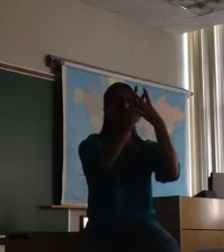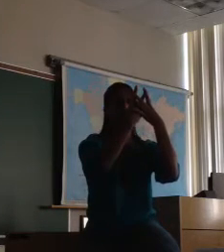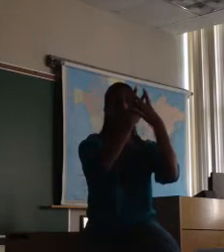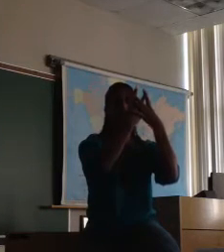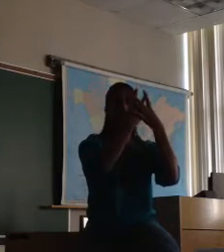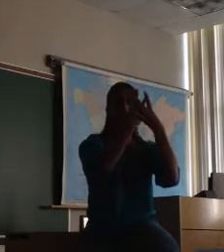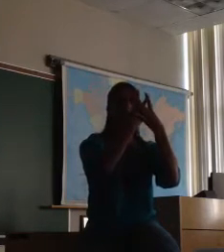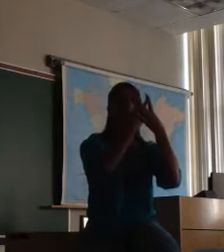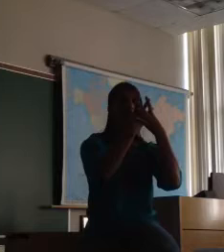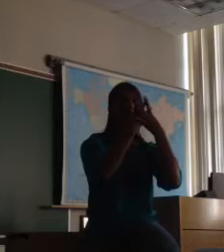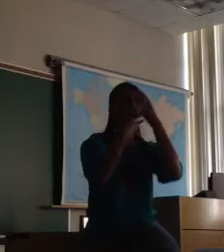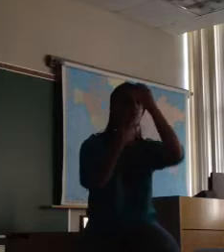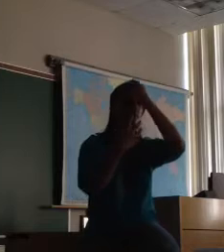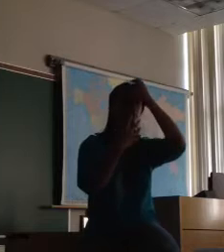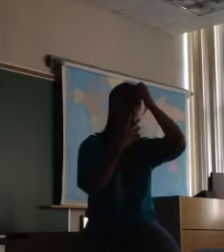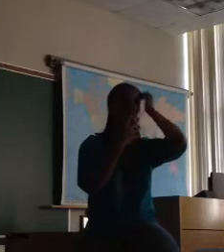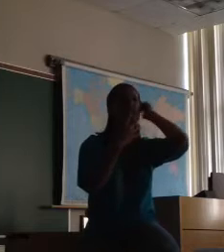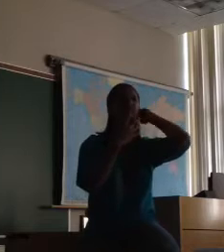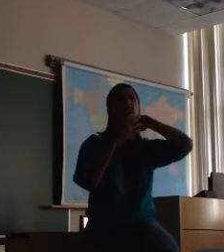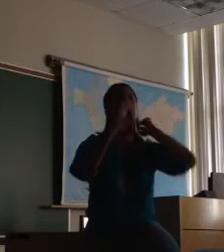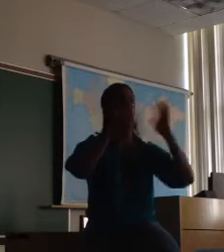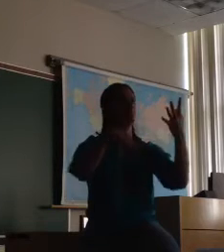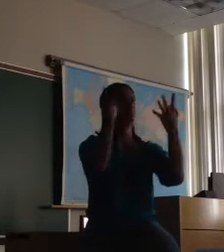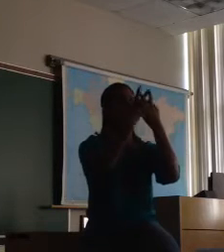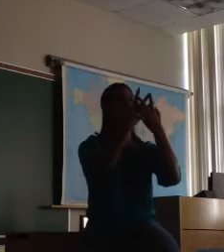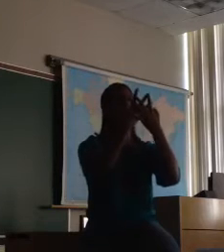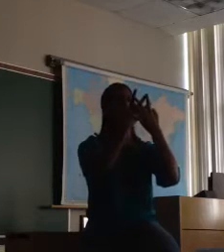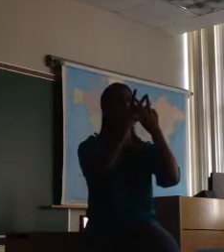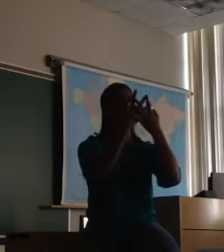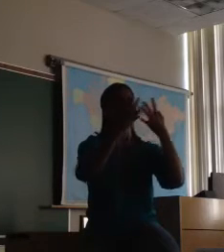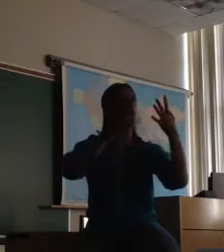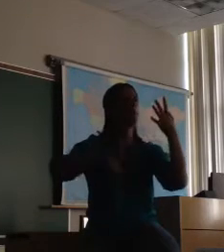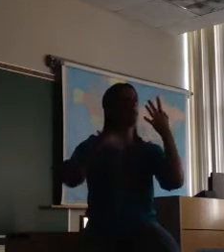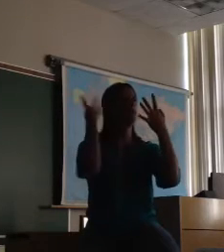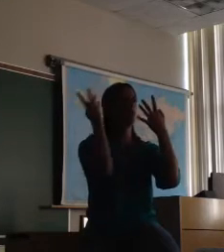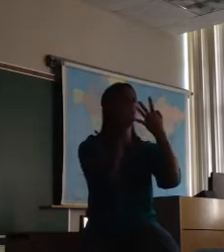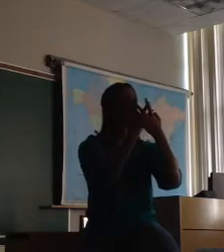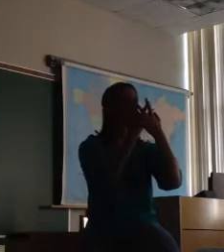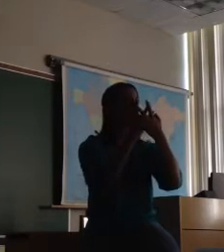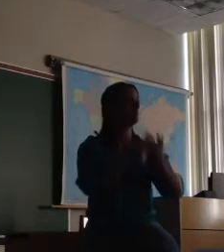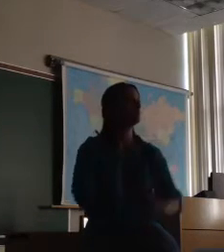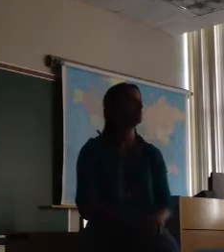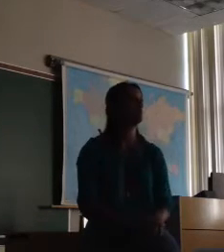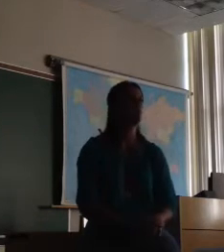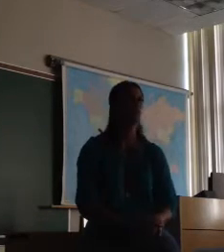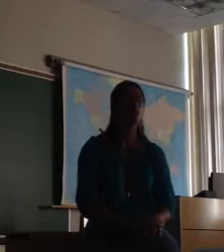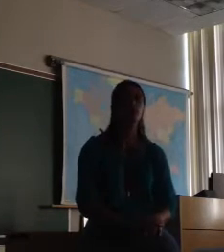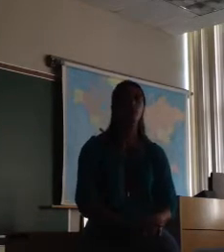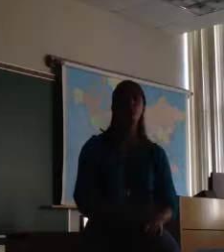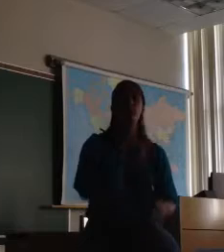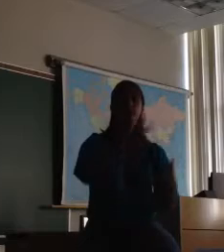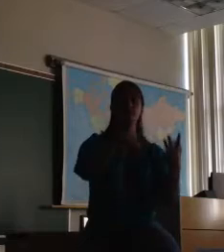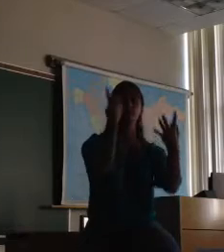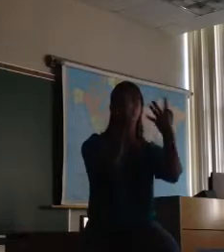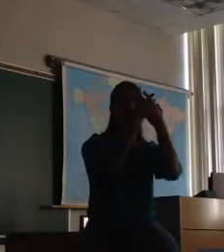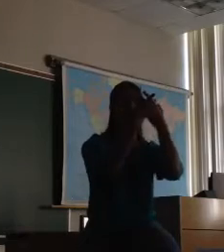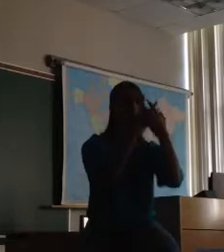Locked up. Oh, Jail. so you put your Prison. dominant one behind. Yeah. Dominant hand goes behind it. Someone doing the moving.